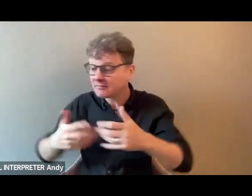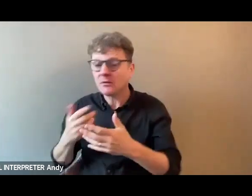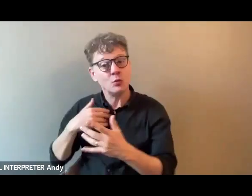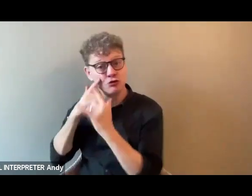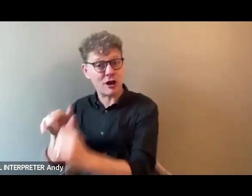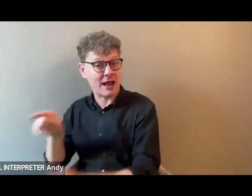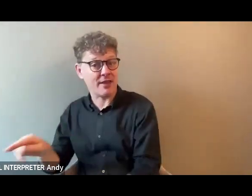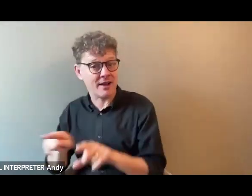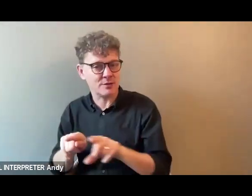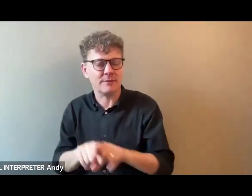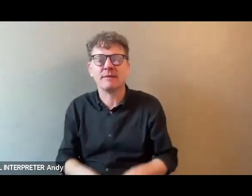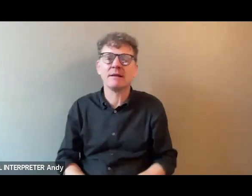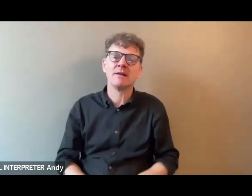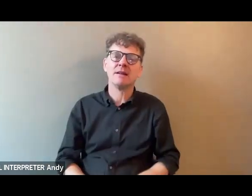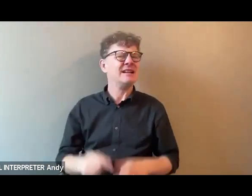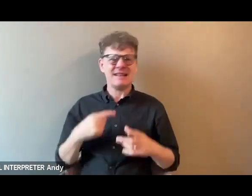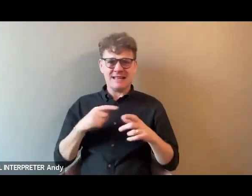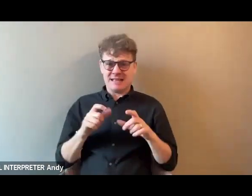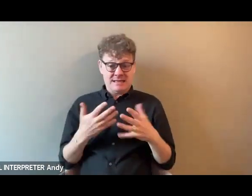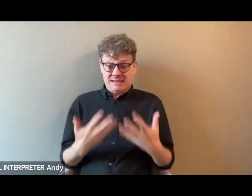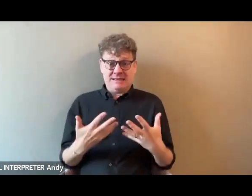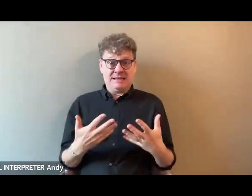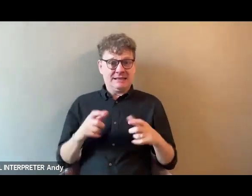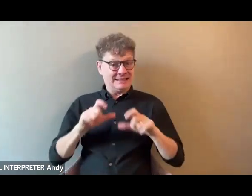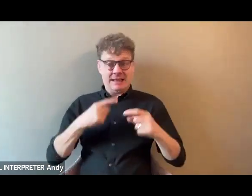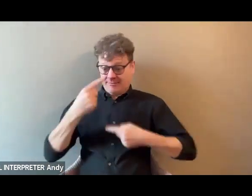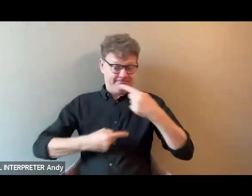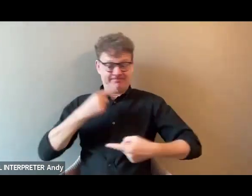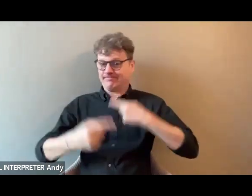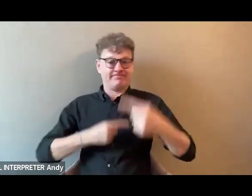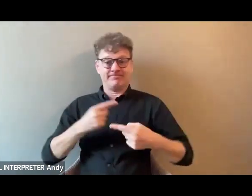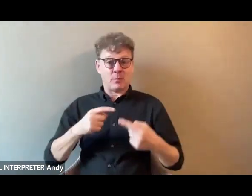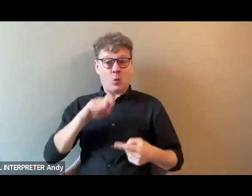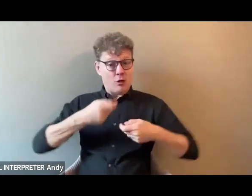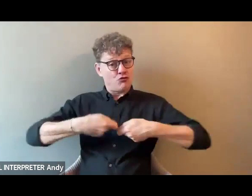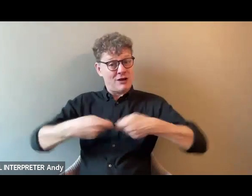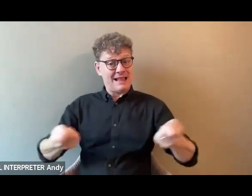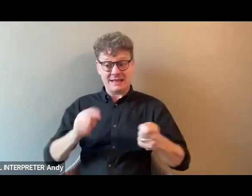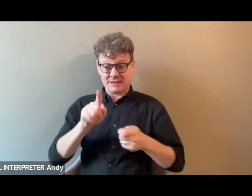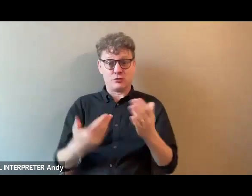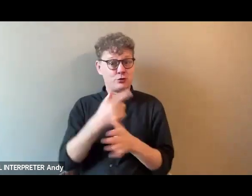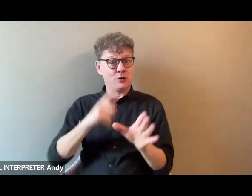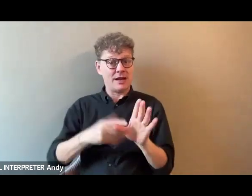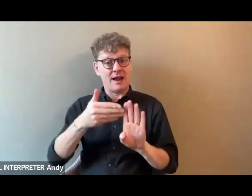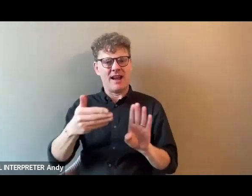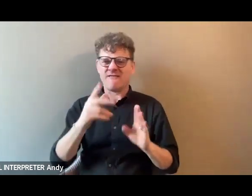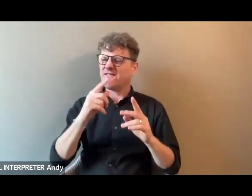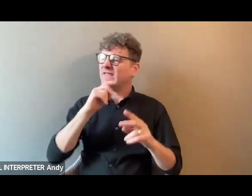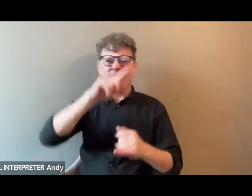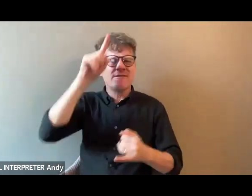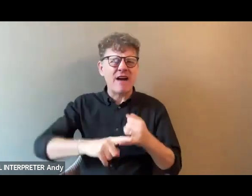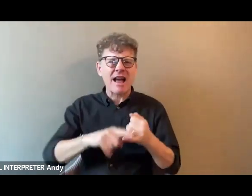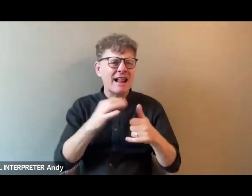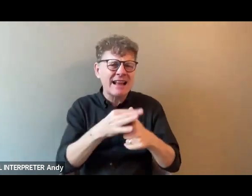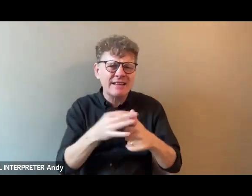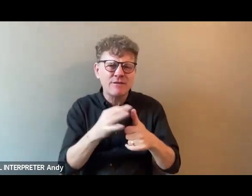well. We are still in the final stages of this. All of this will be released in the new year. We're doing final interviews on